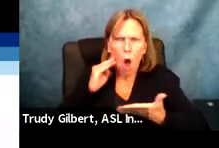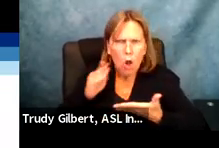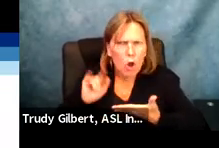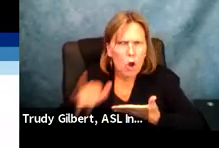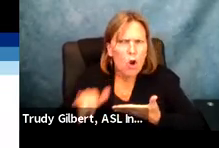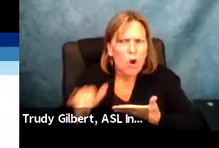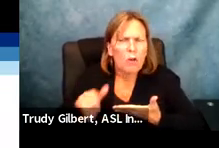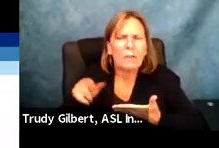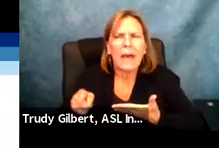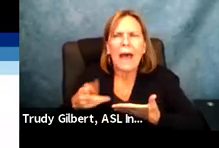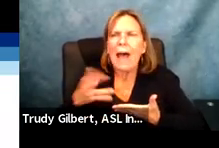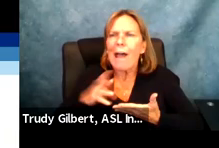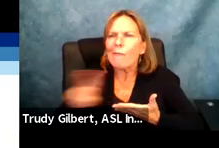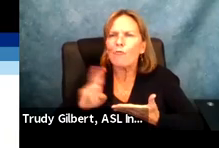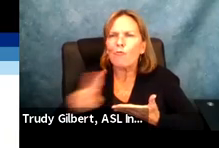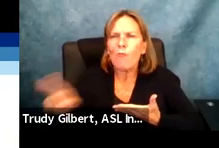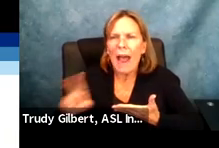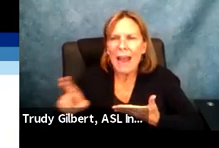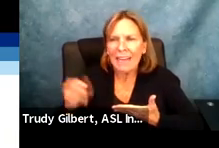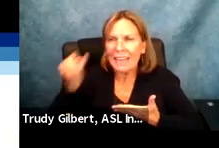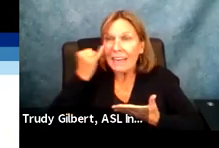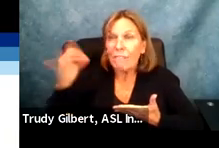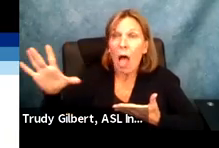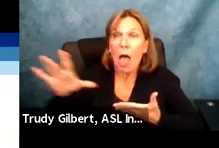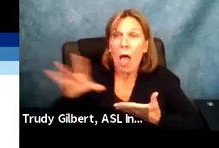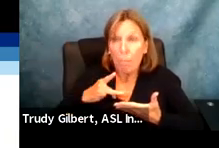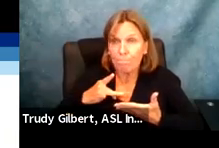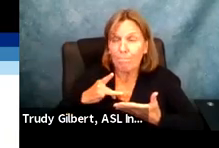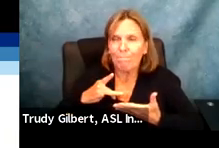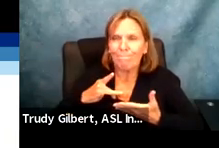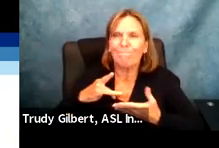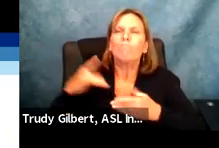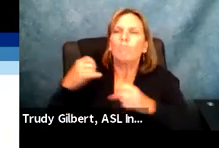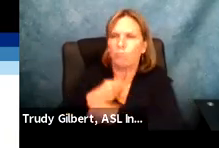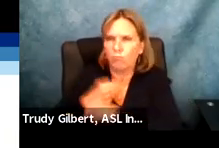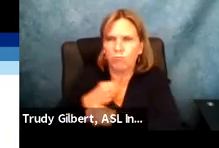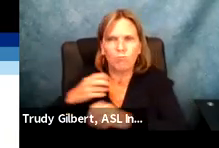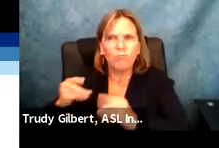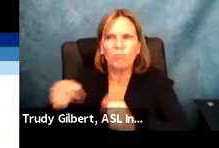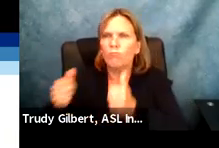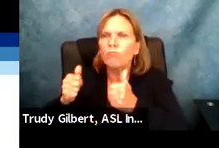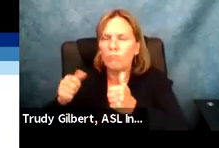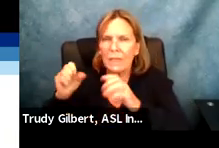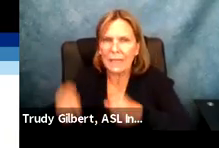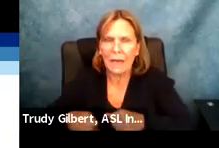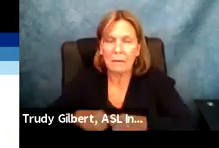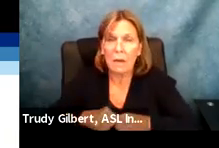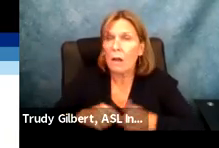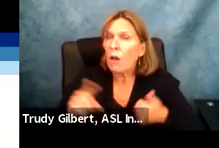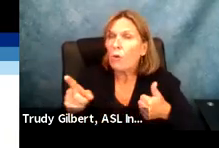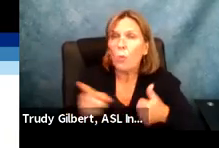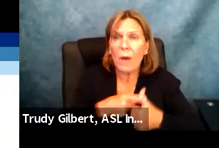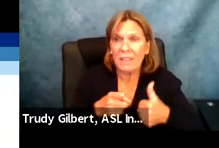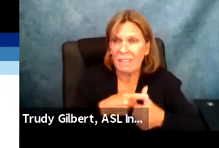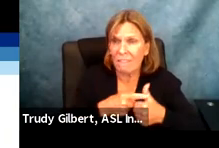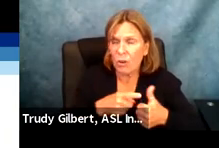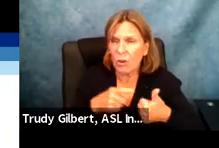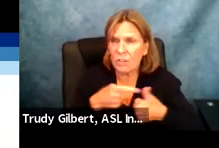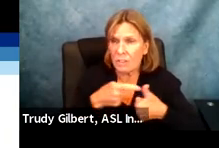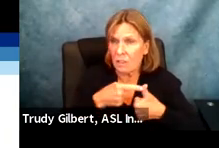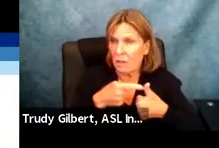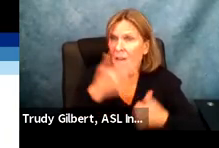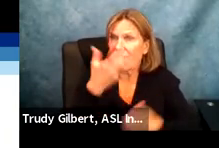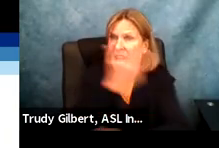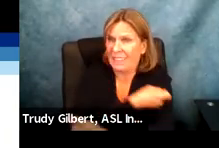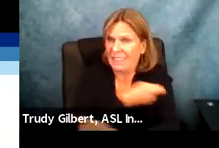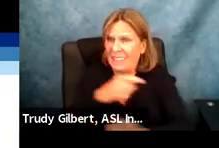So when the first authorization happened, first with Pfizer in